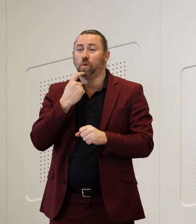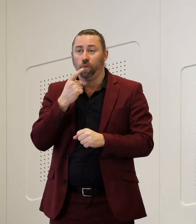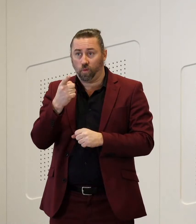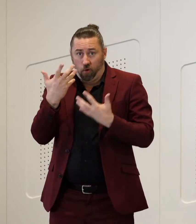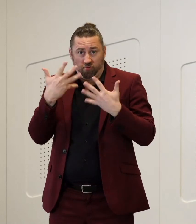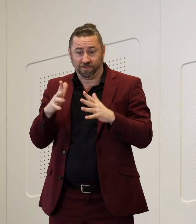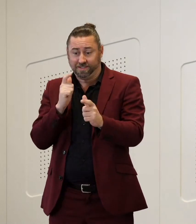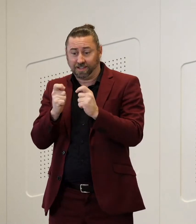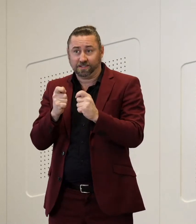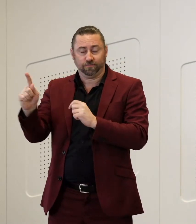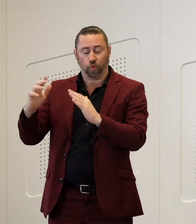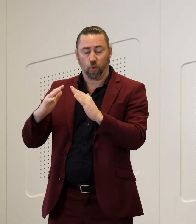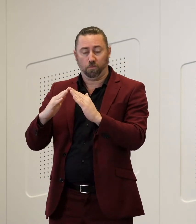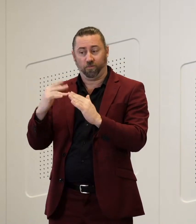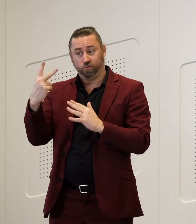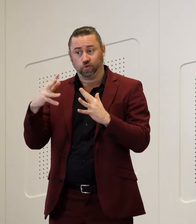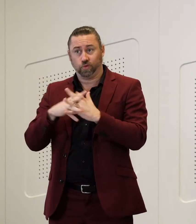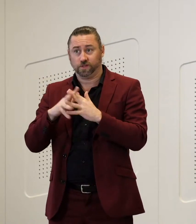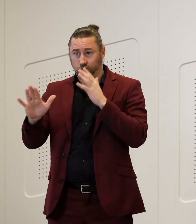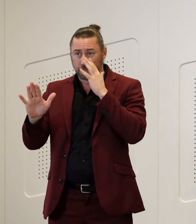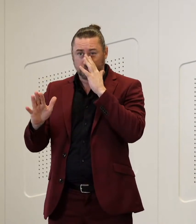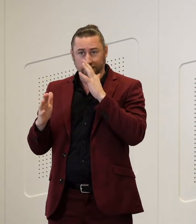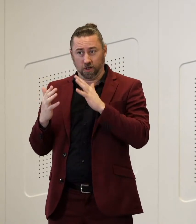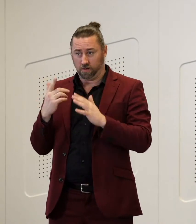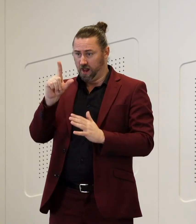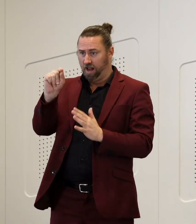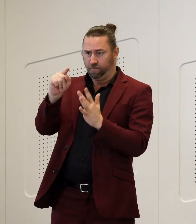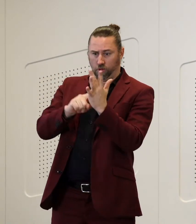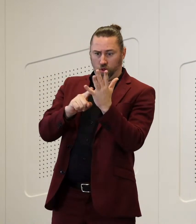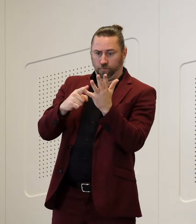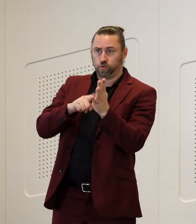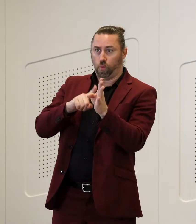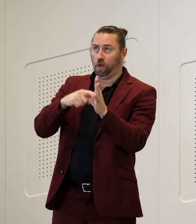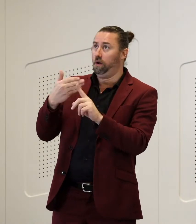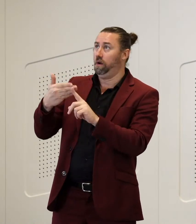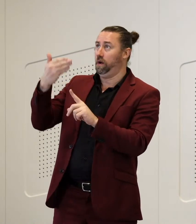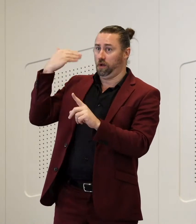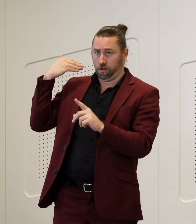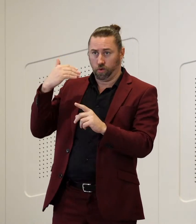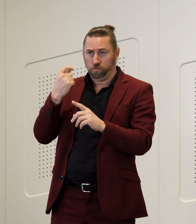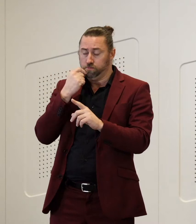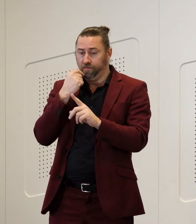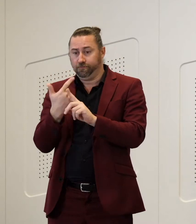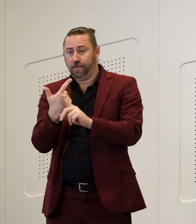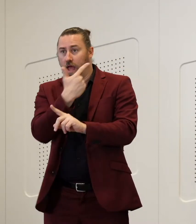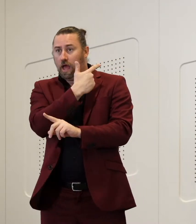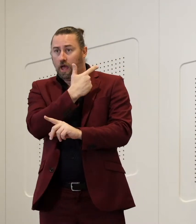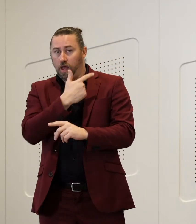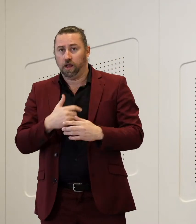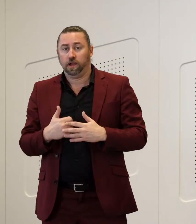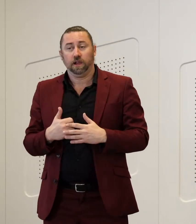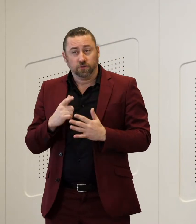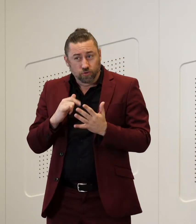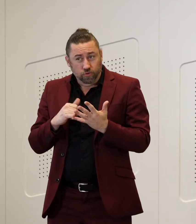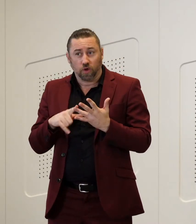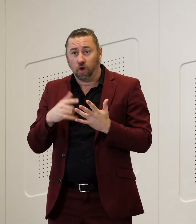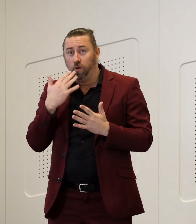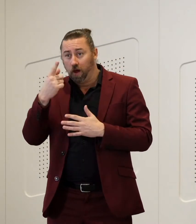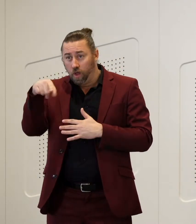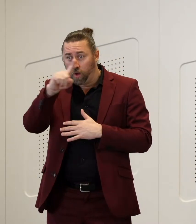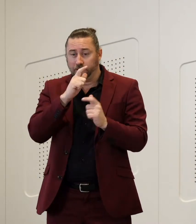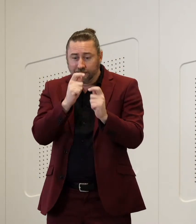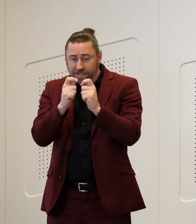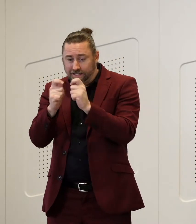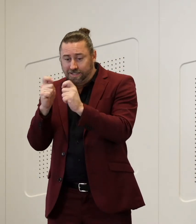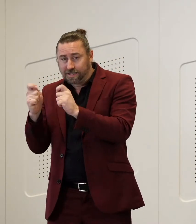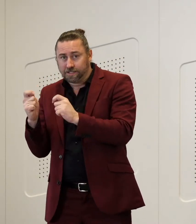quarantine. Given this is some time ago, if we can get all of the passengers tested, that will give